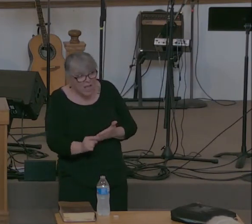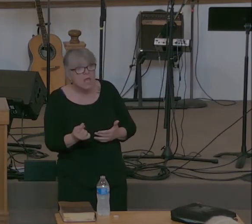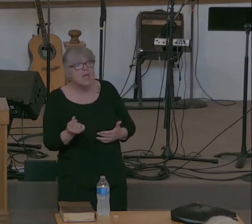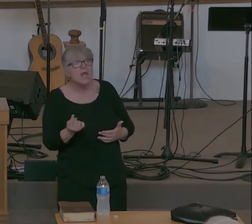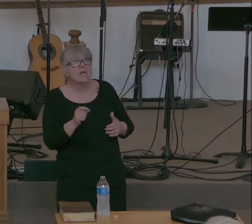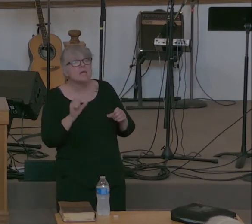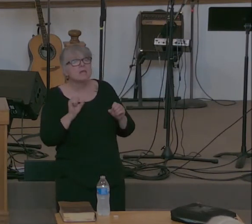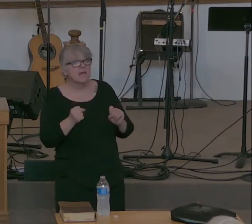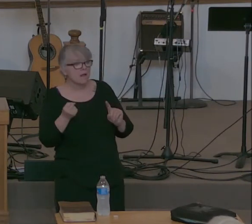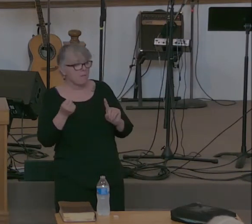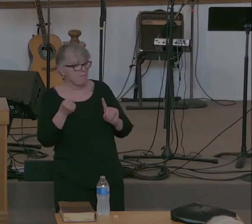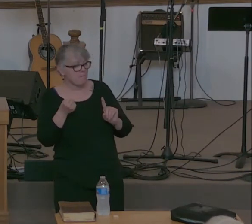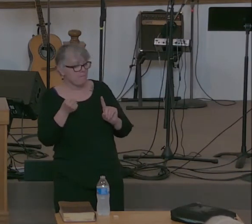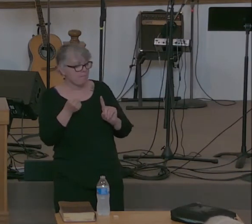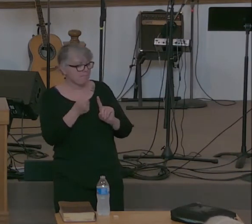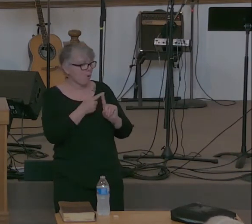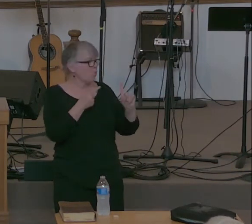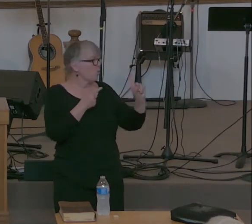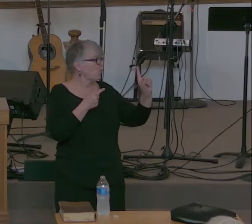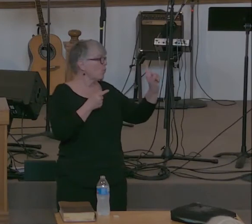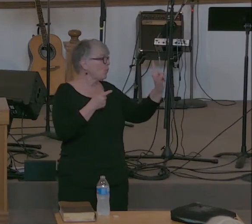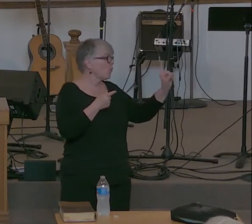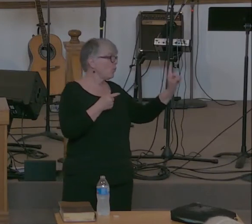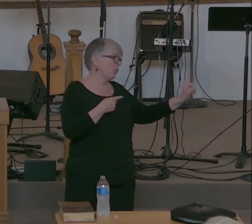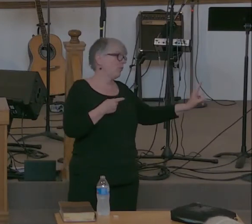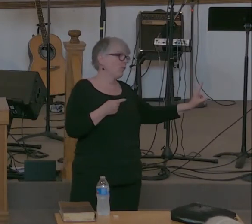Anything can blow you off track.